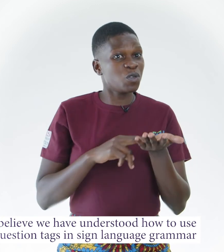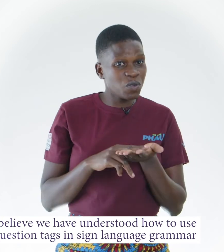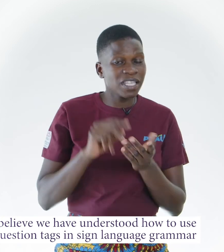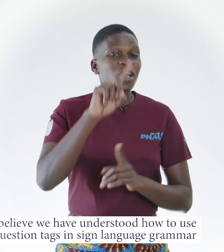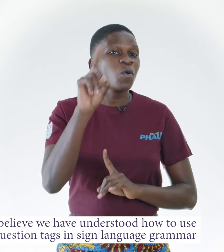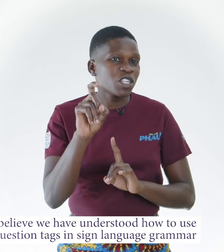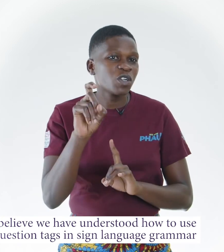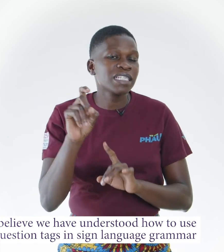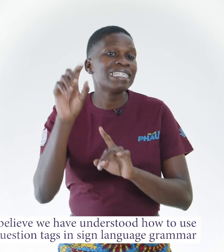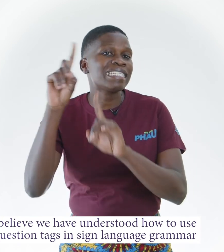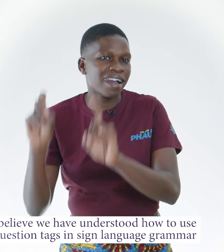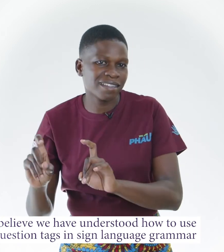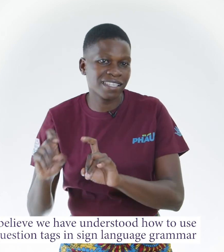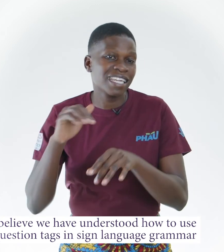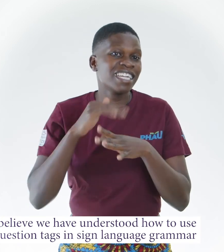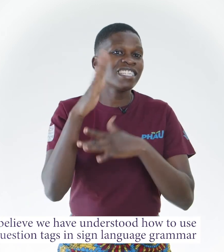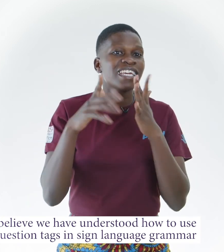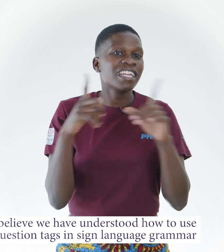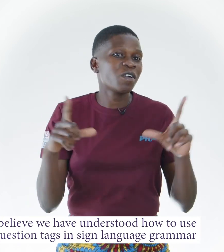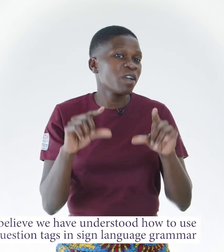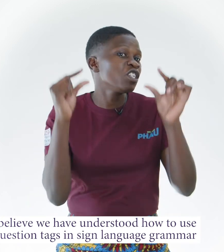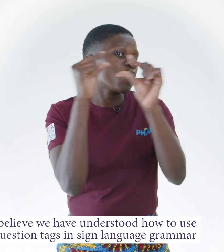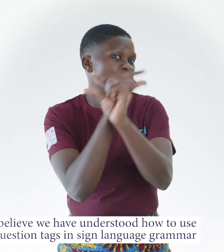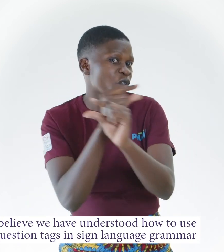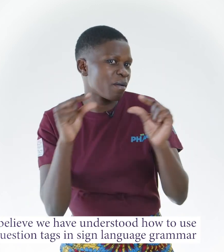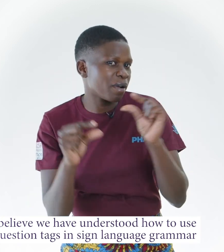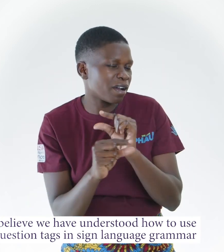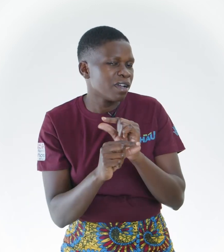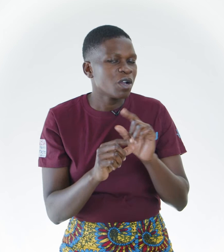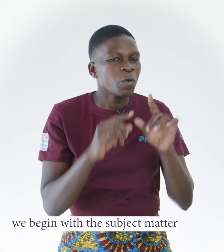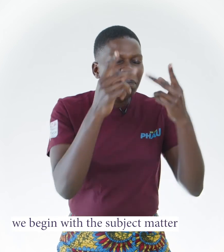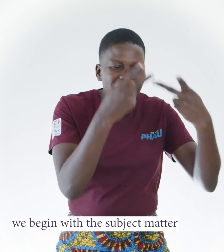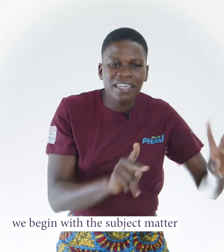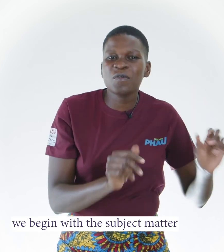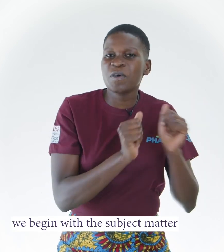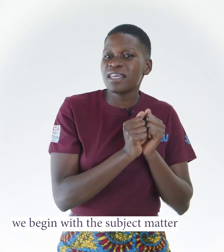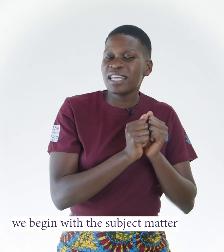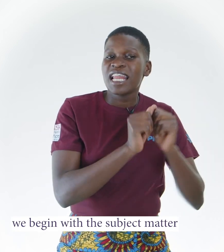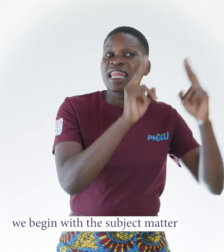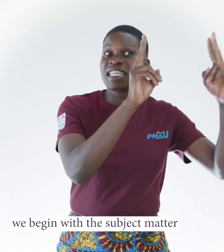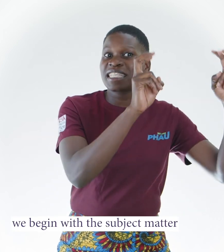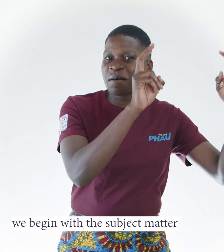use question tags in sign language grammar. We begin with the